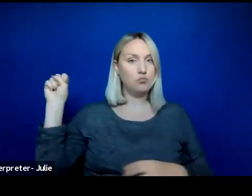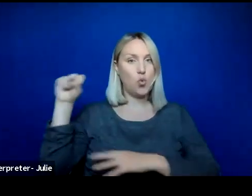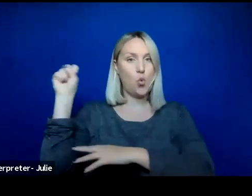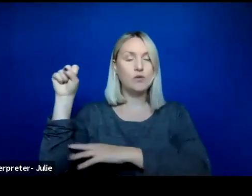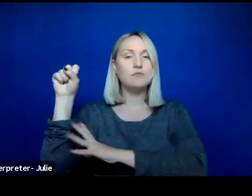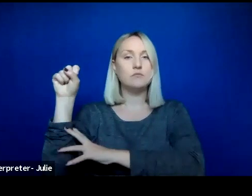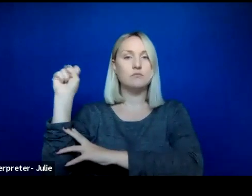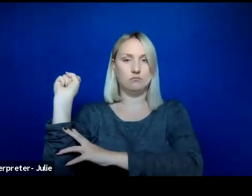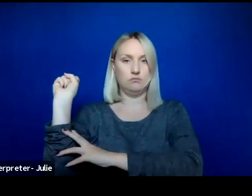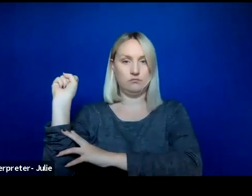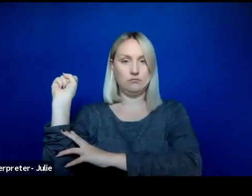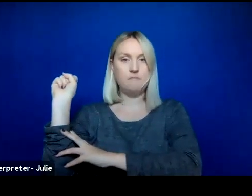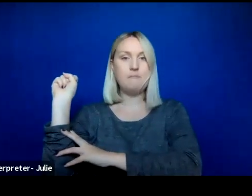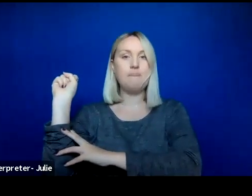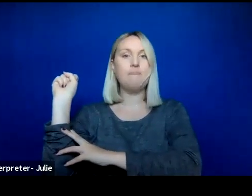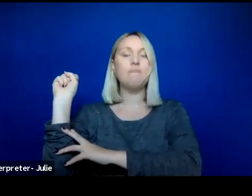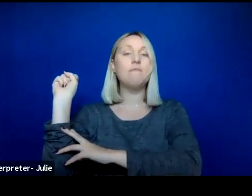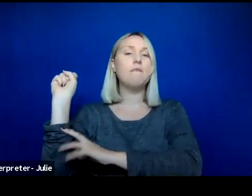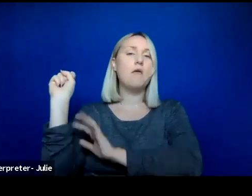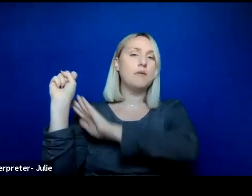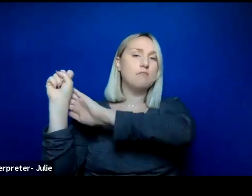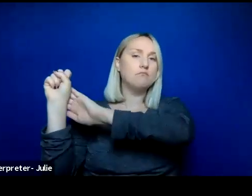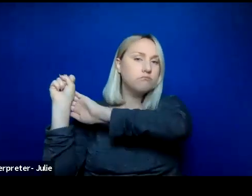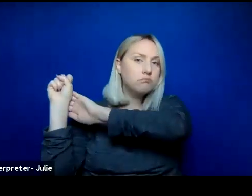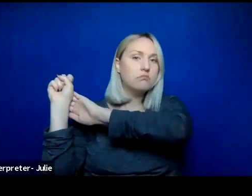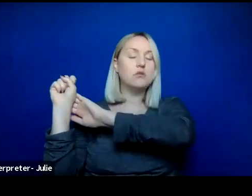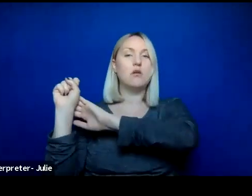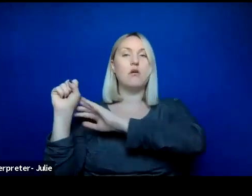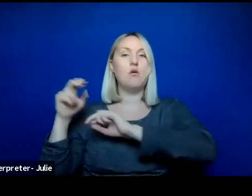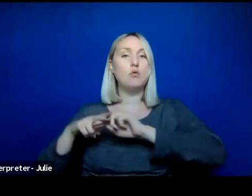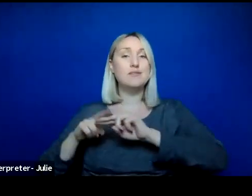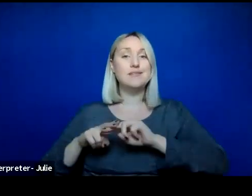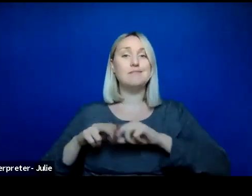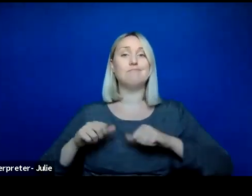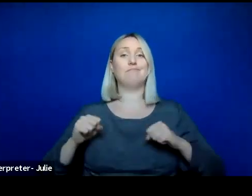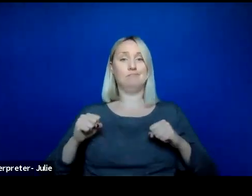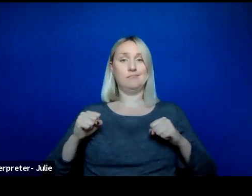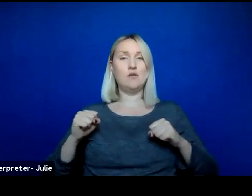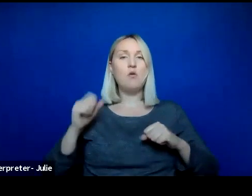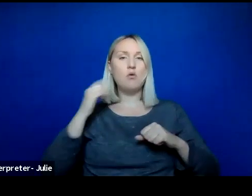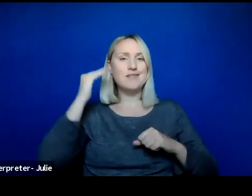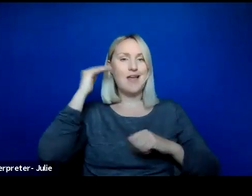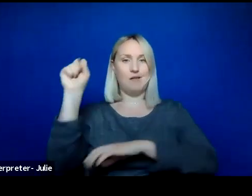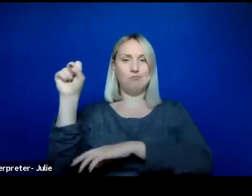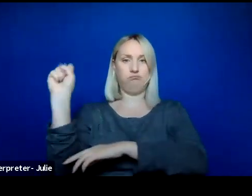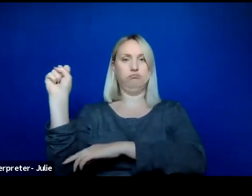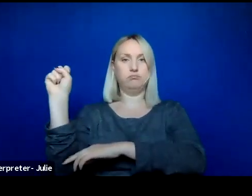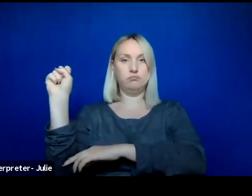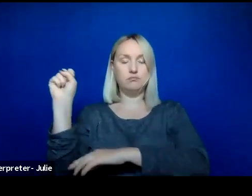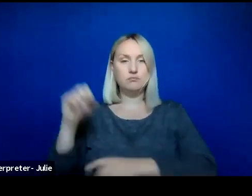back. Maybe you're pressing into your hands or the back of your seat, or maybe just pushing your head back in space.